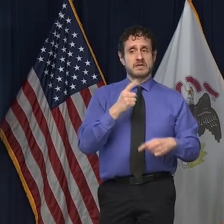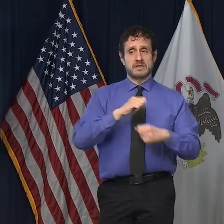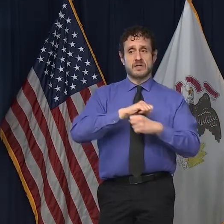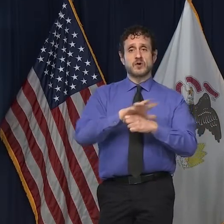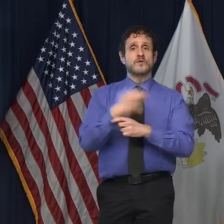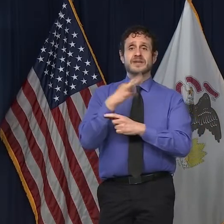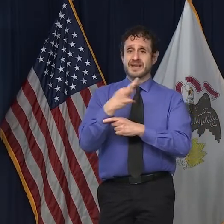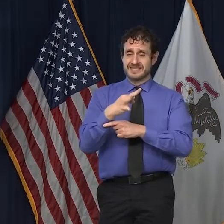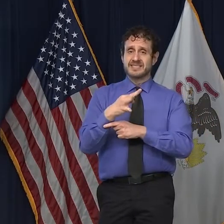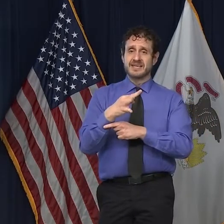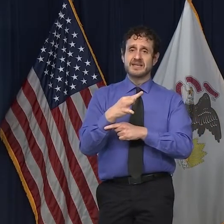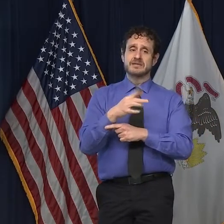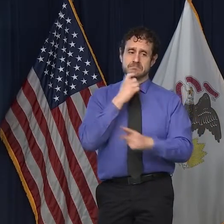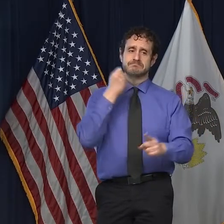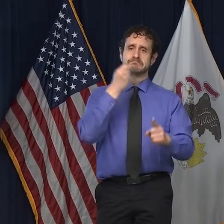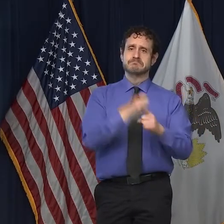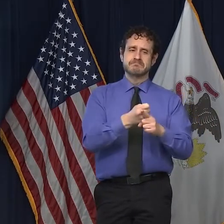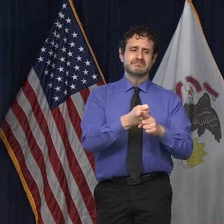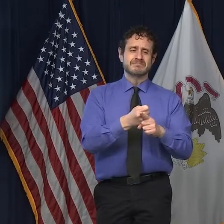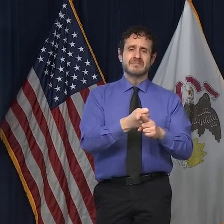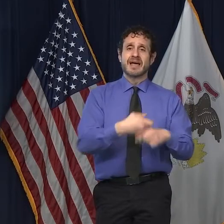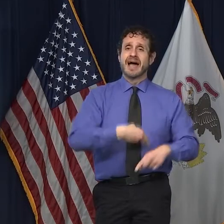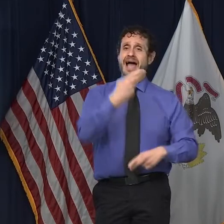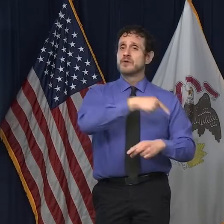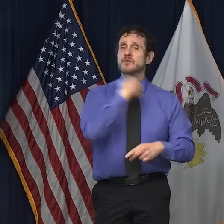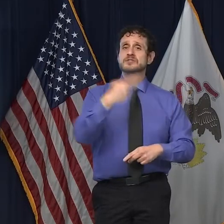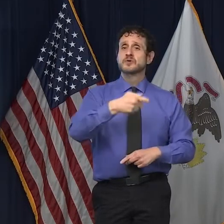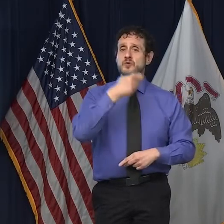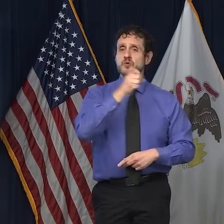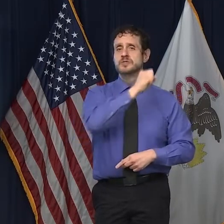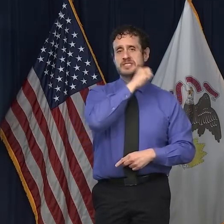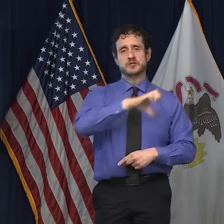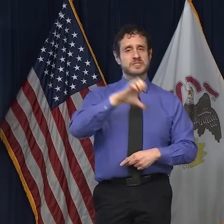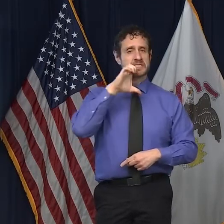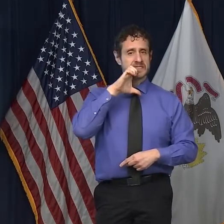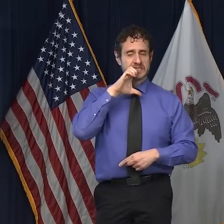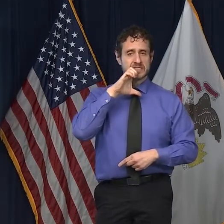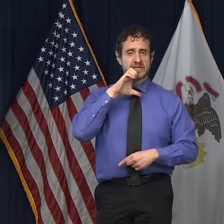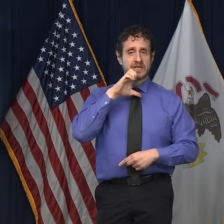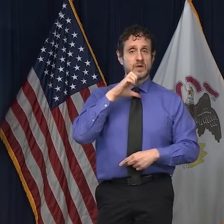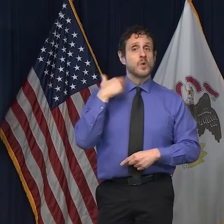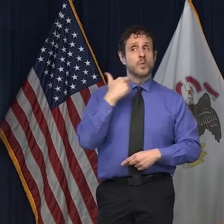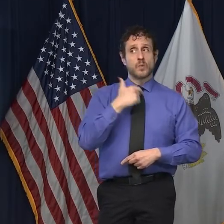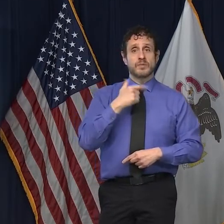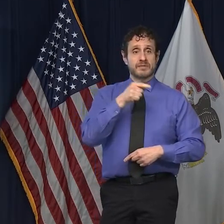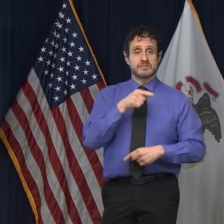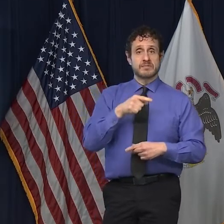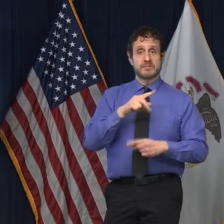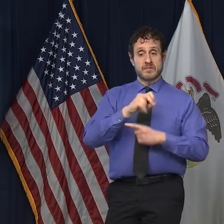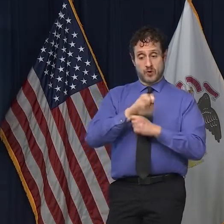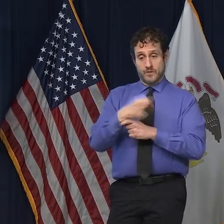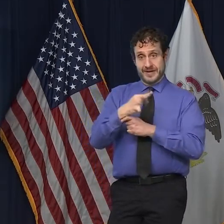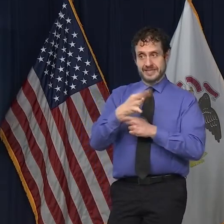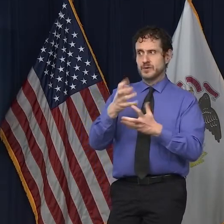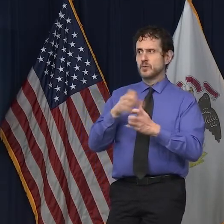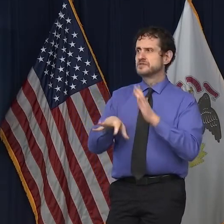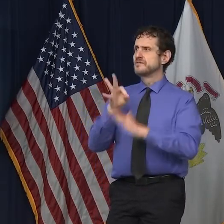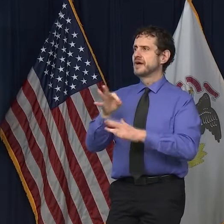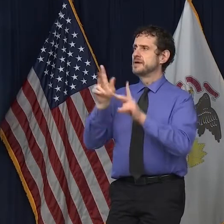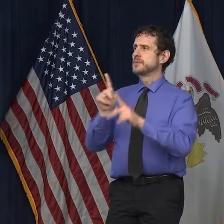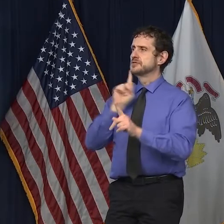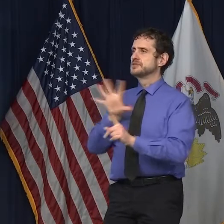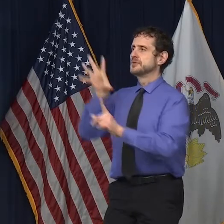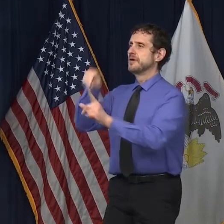the elderly, and it looks for a carrier to bring it inside a home, even when significant efforts are made to